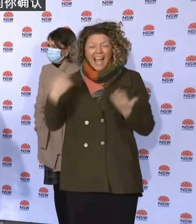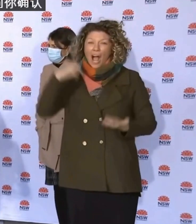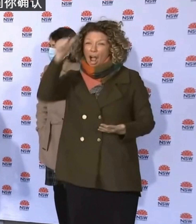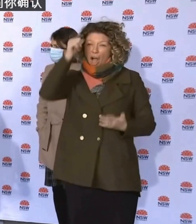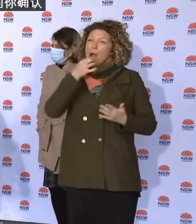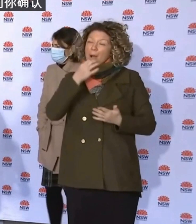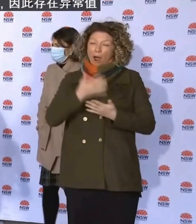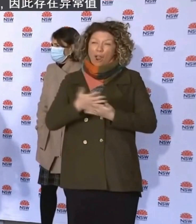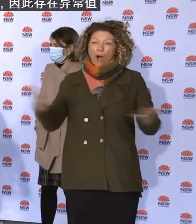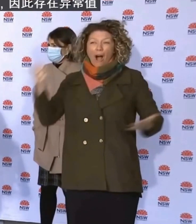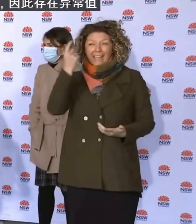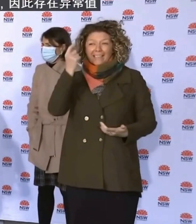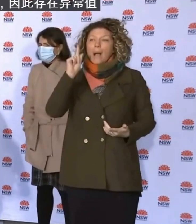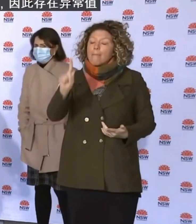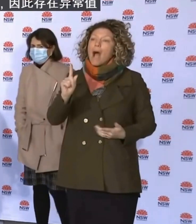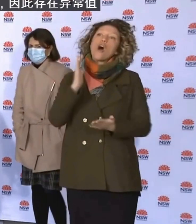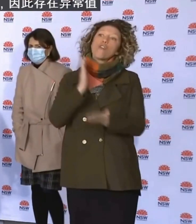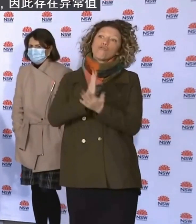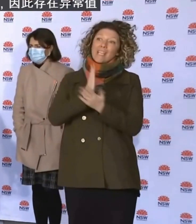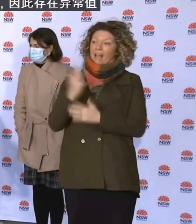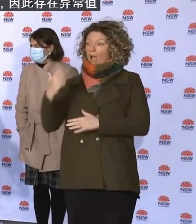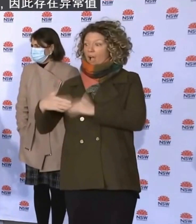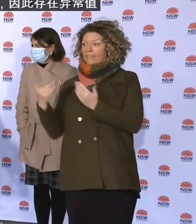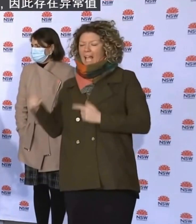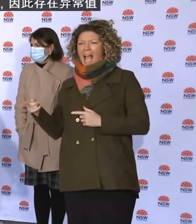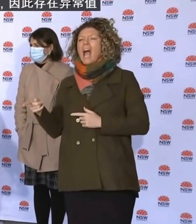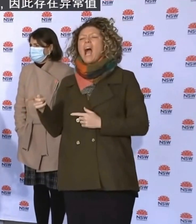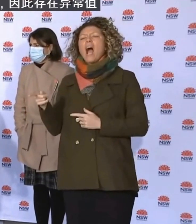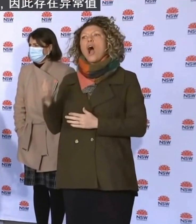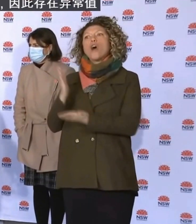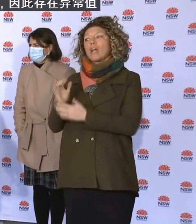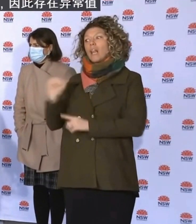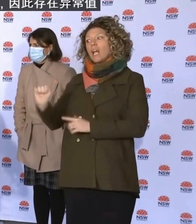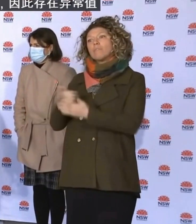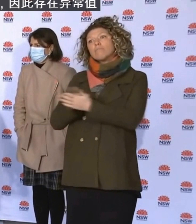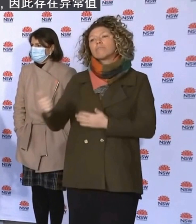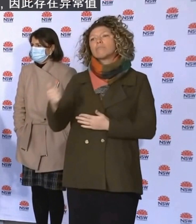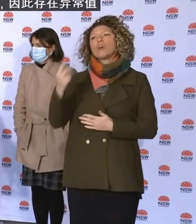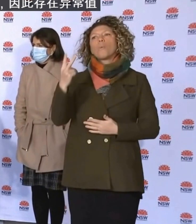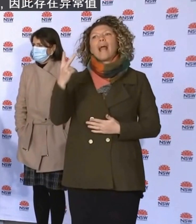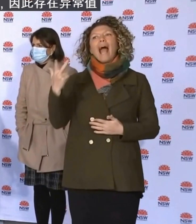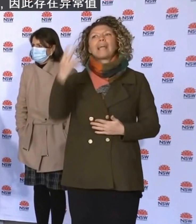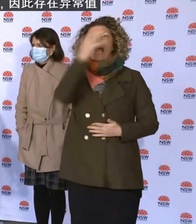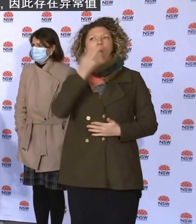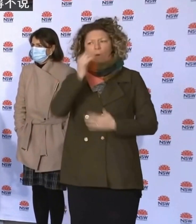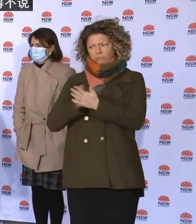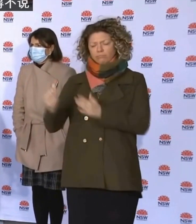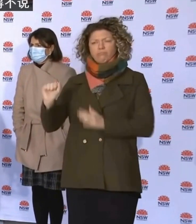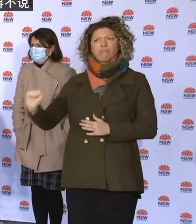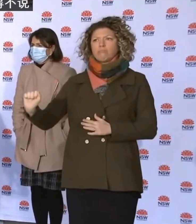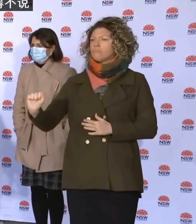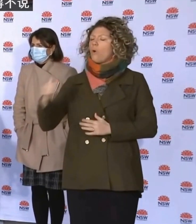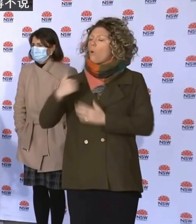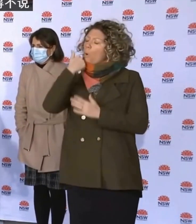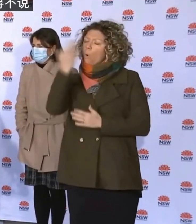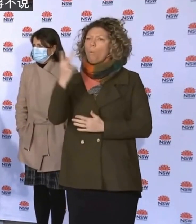can confirm to you that the average time for that pathology company is around 28 hours. So there are outliers, but the